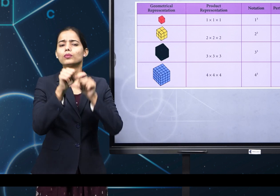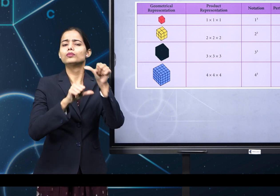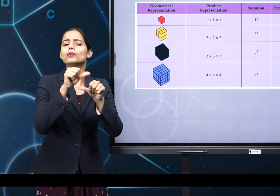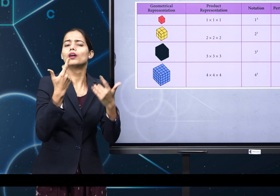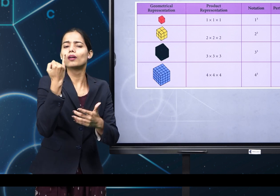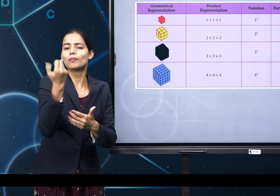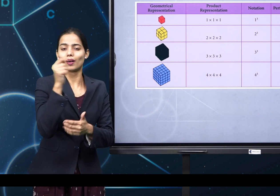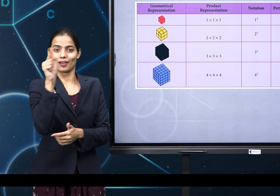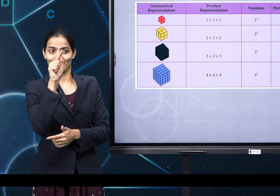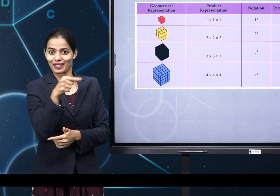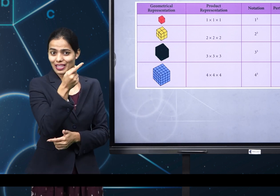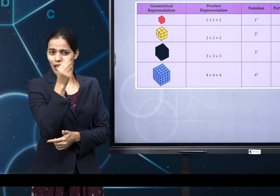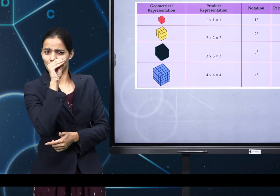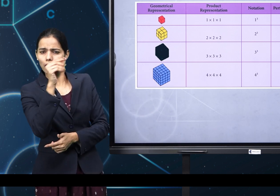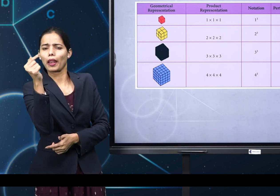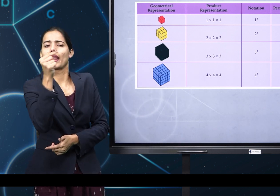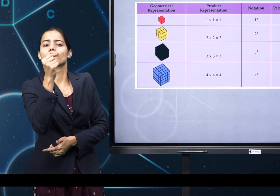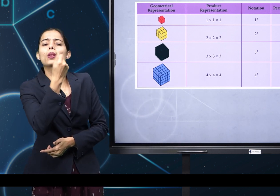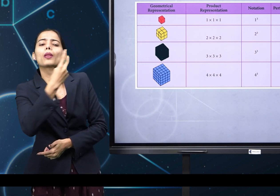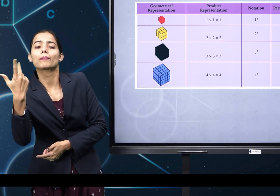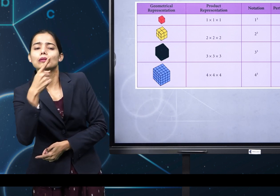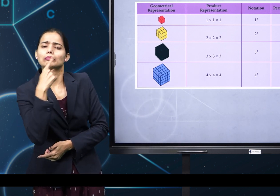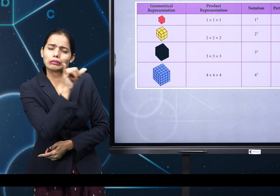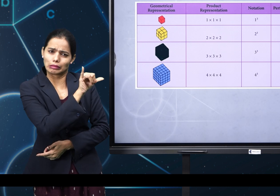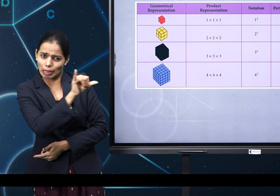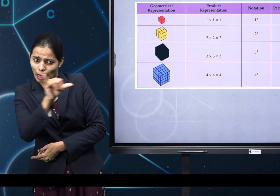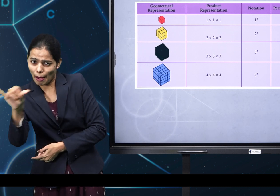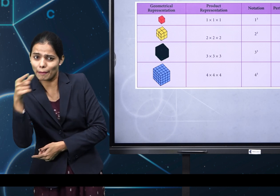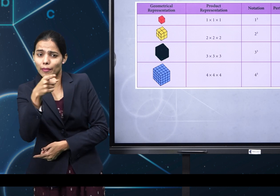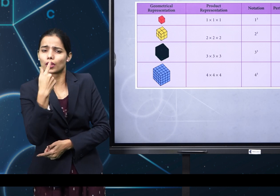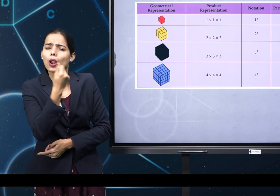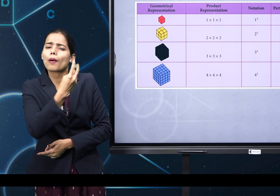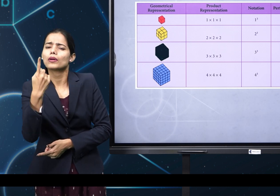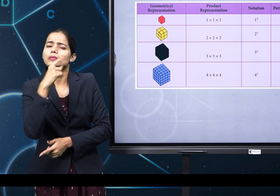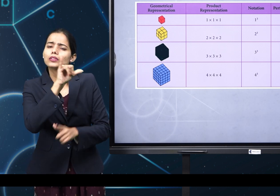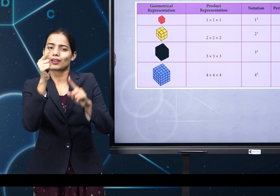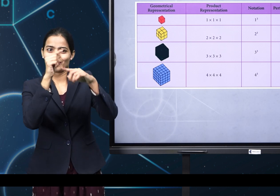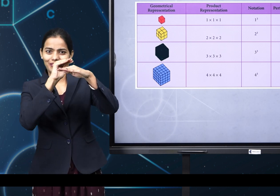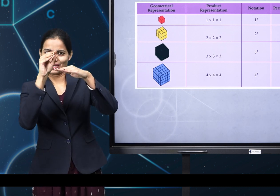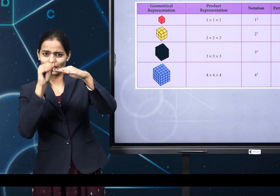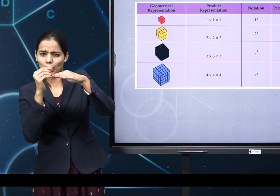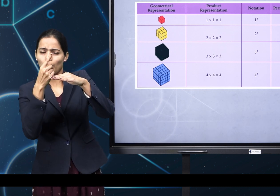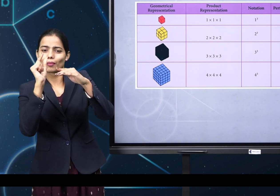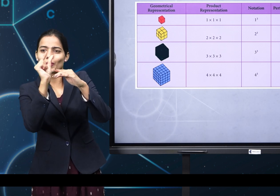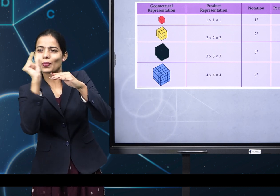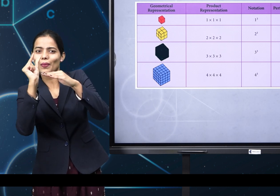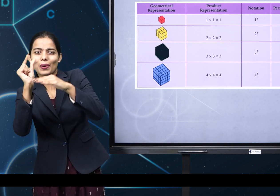The process to find the cube of a negative number is the same as that of a whole number and fraction.